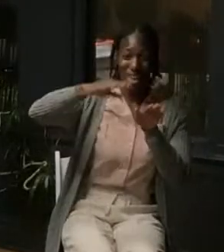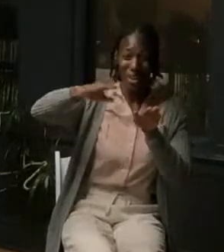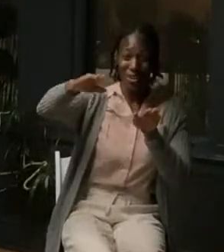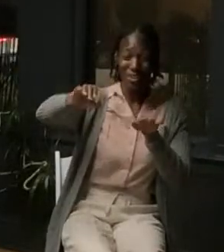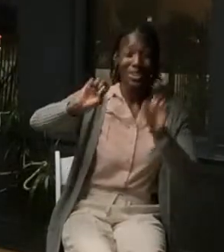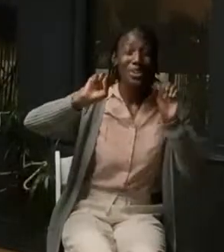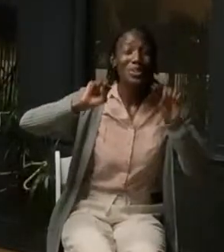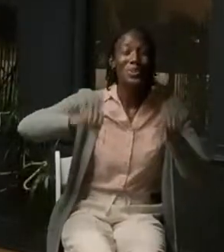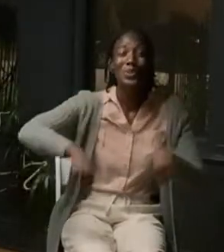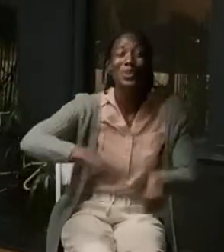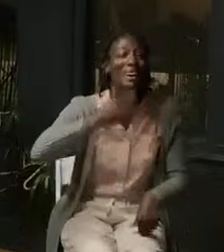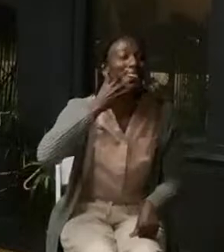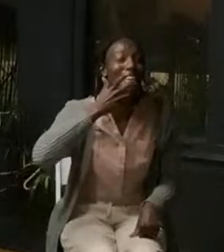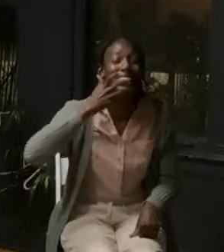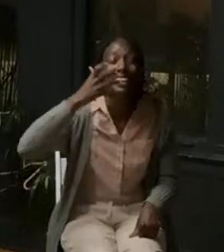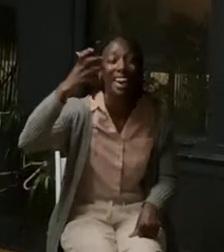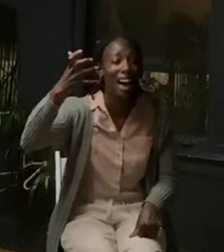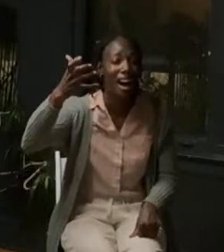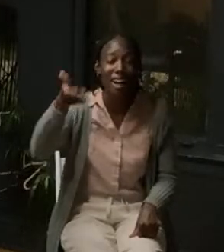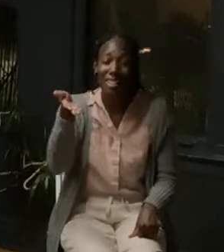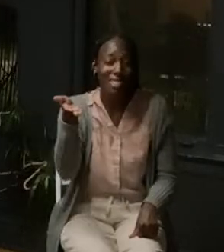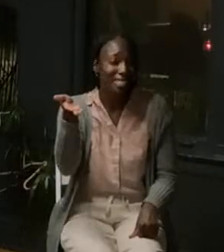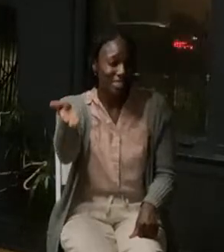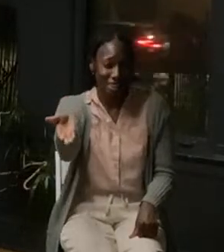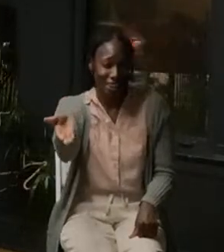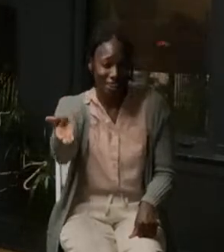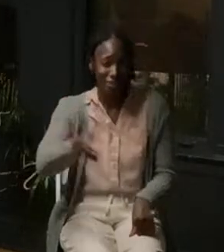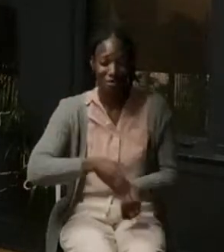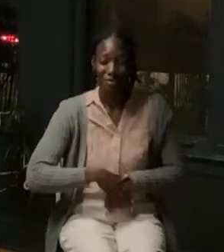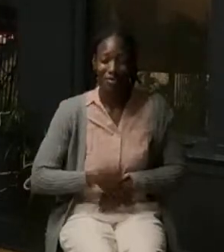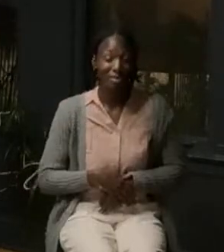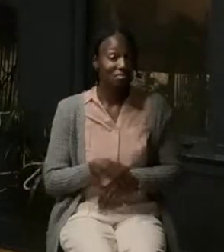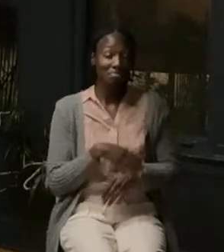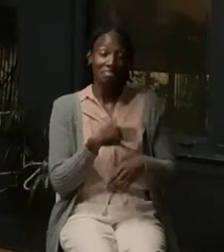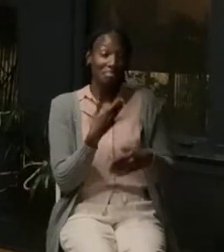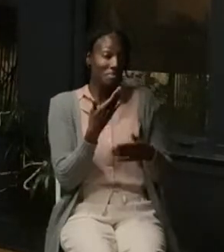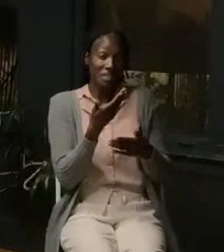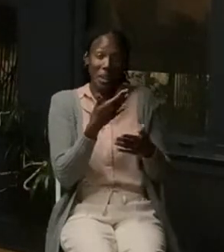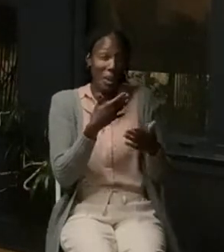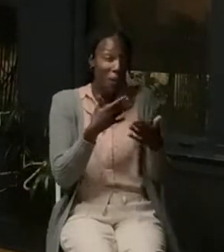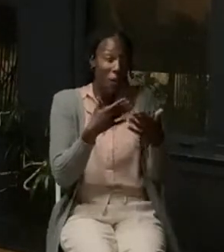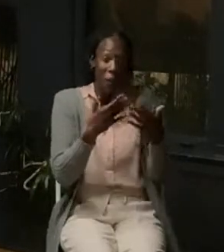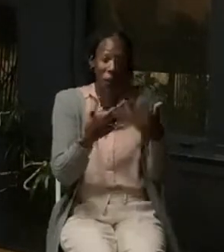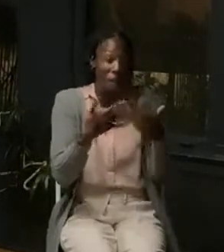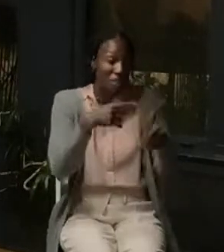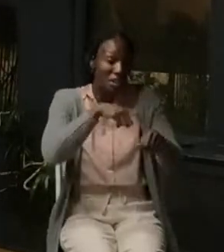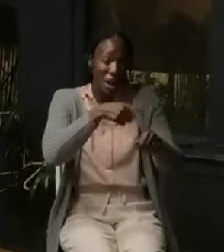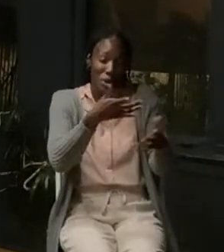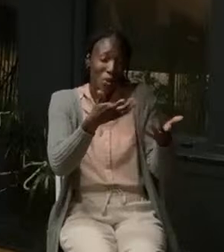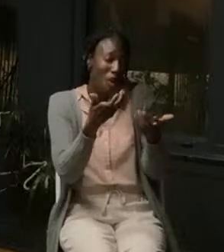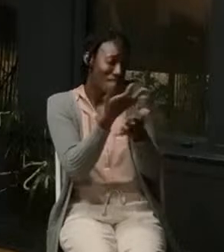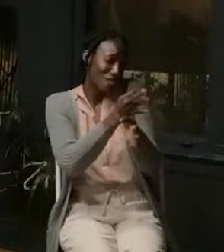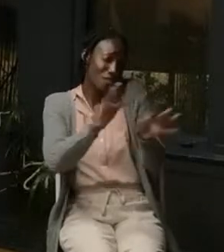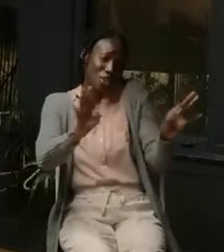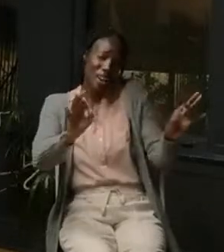yell right on out here, long as you want. It's free.